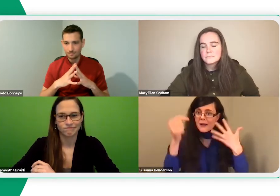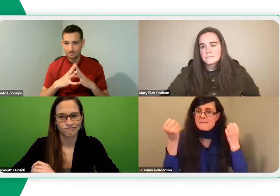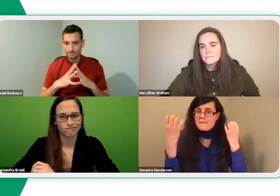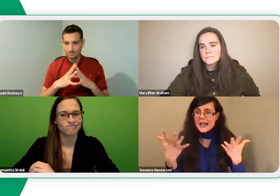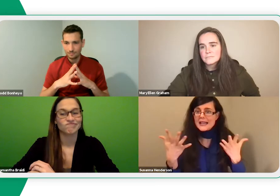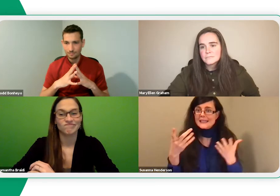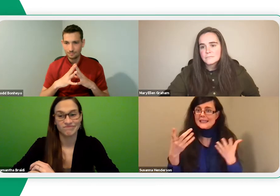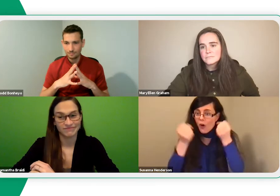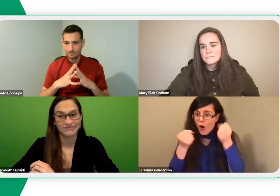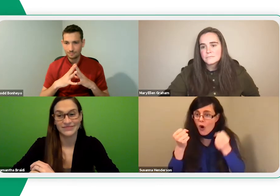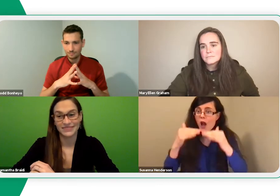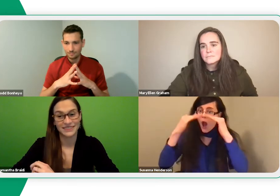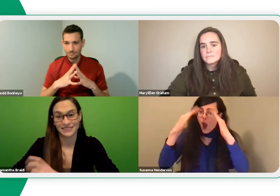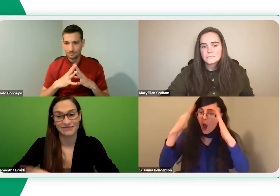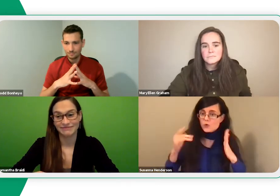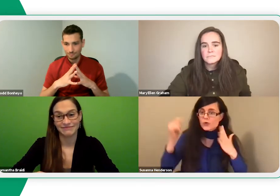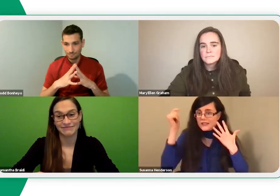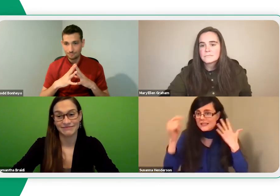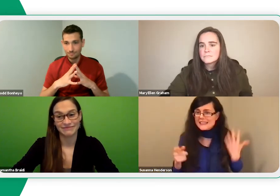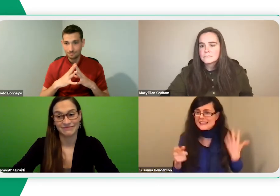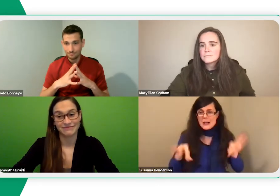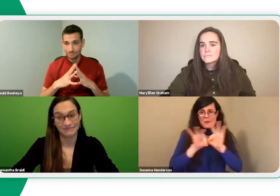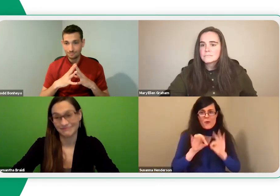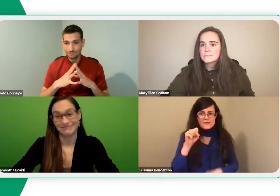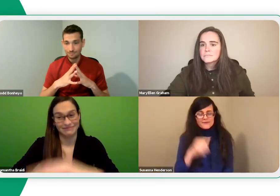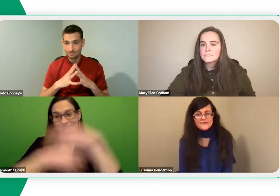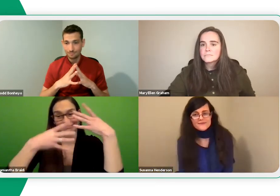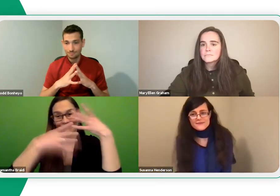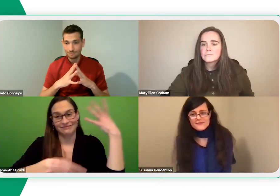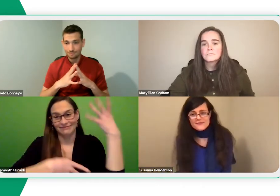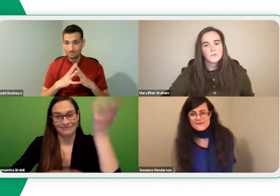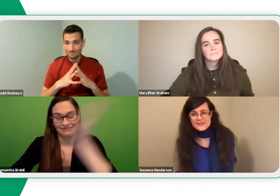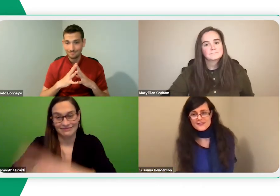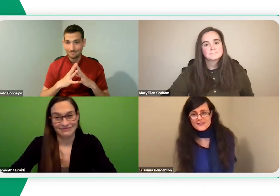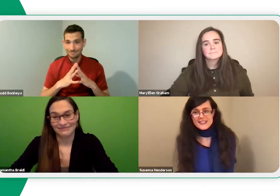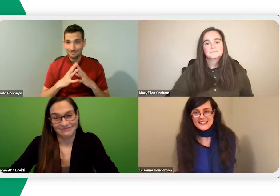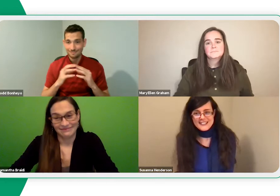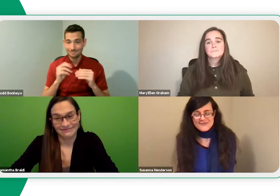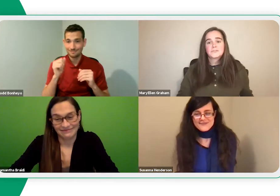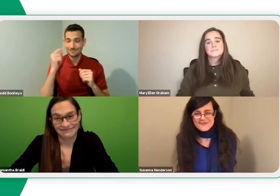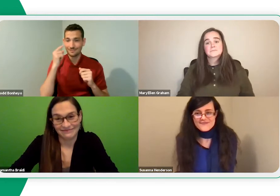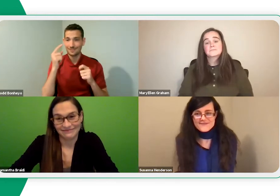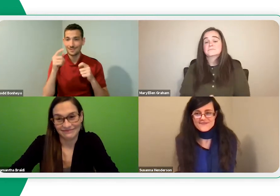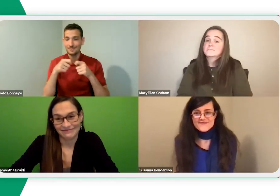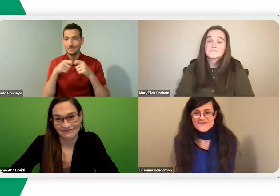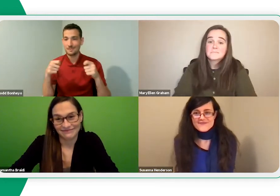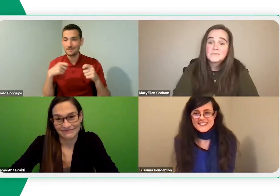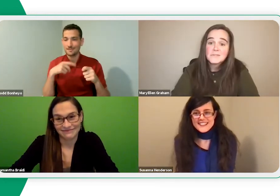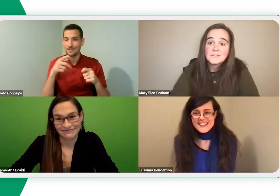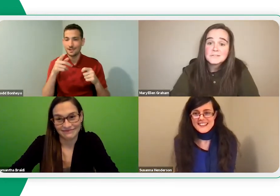how important that is. It applies to a car, getting an apartment, housing. There are many things that a credit score is so important for.